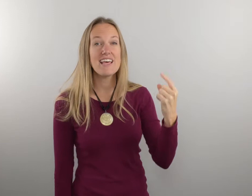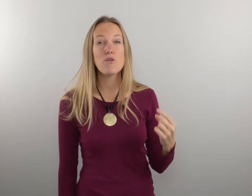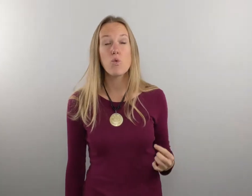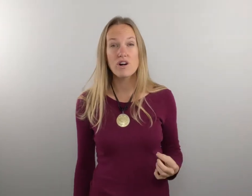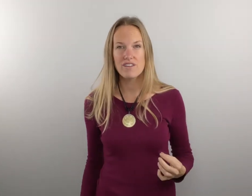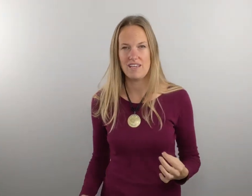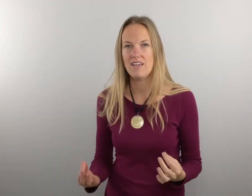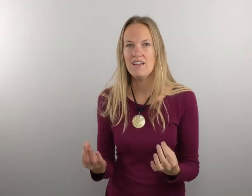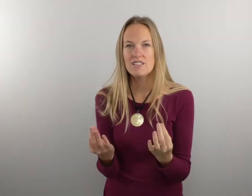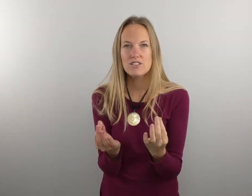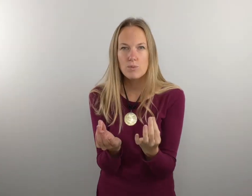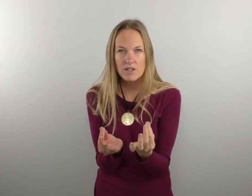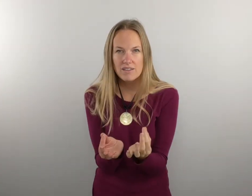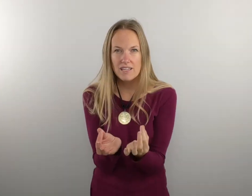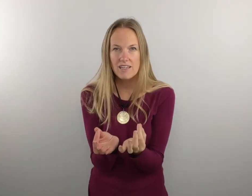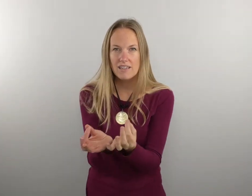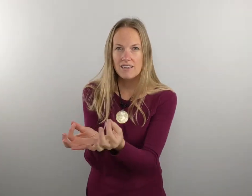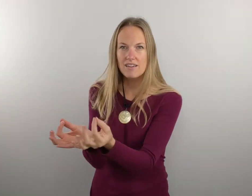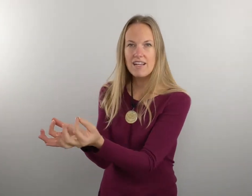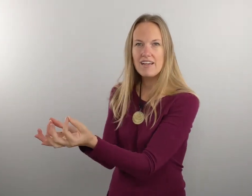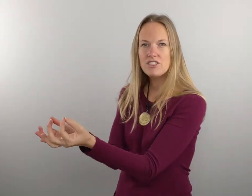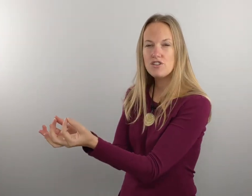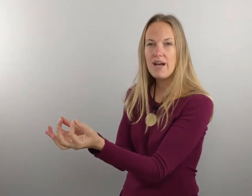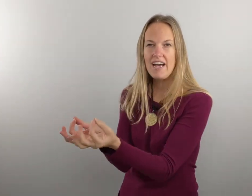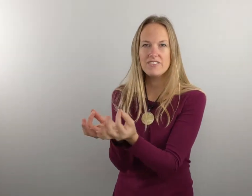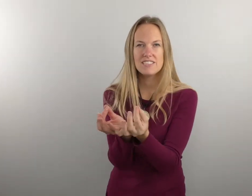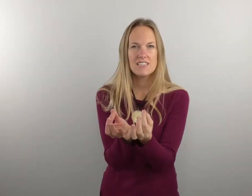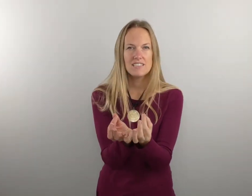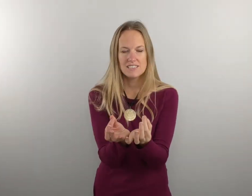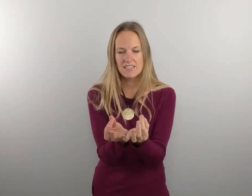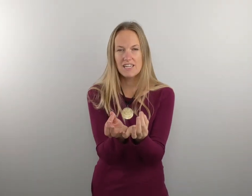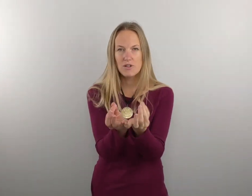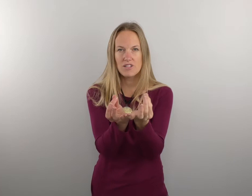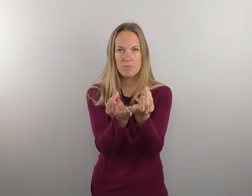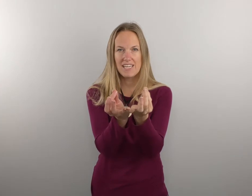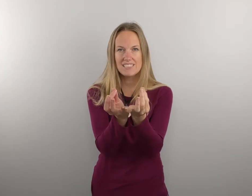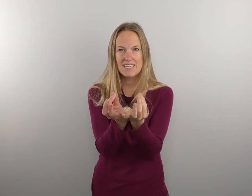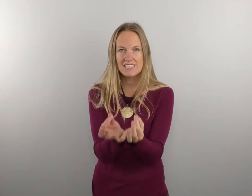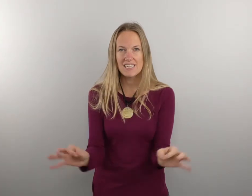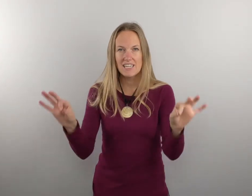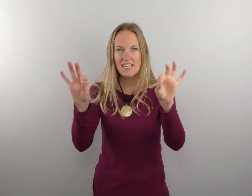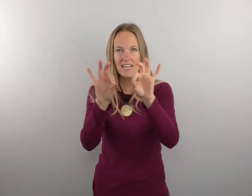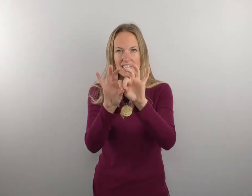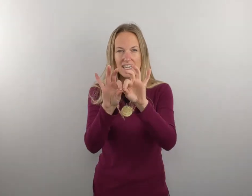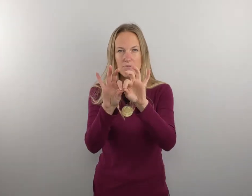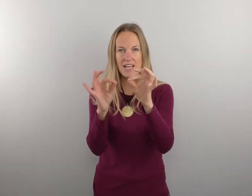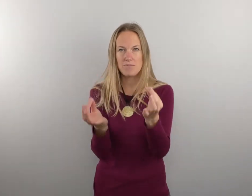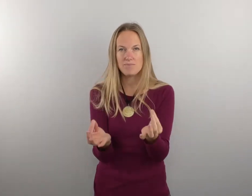then worthy. So worthy, you're gonna have 2 F's, starting here with your pinkies touching and then coming up,